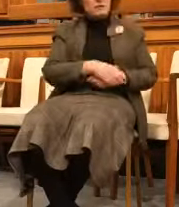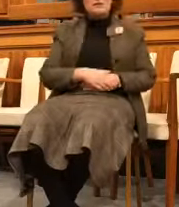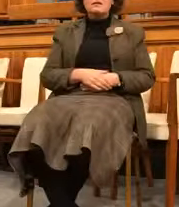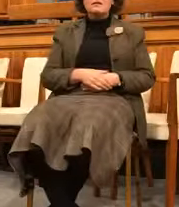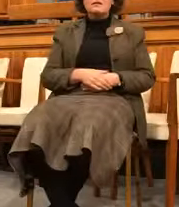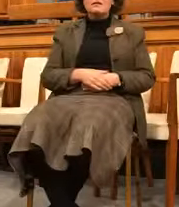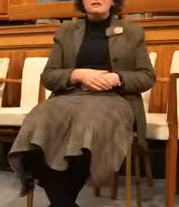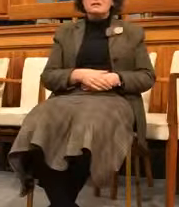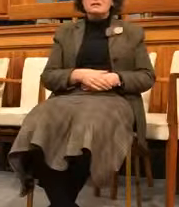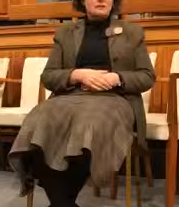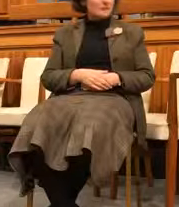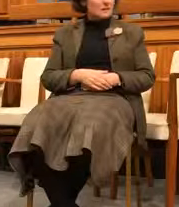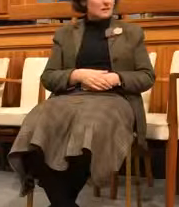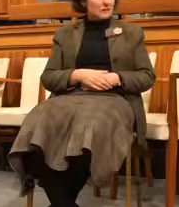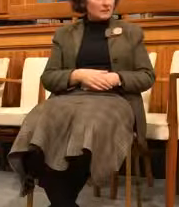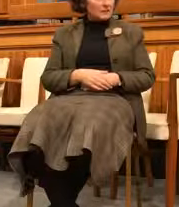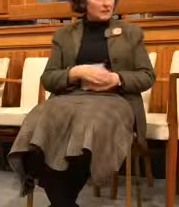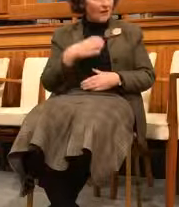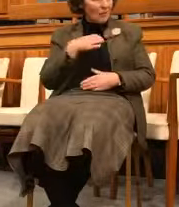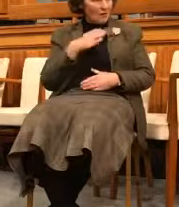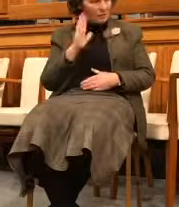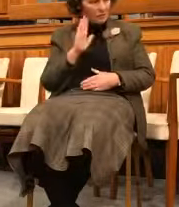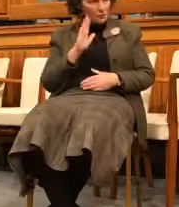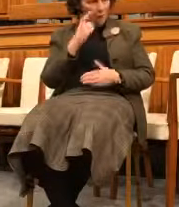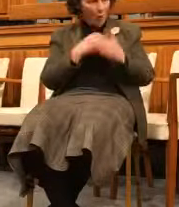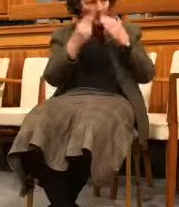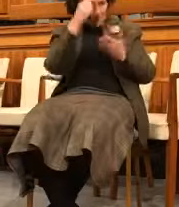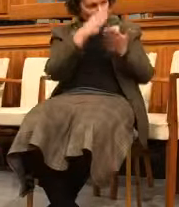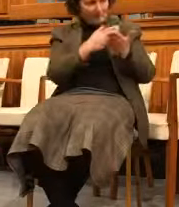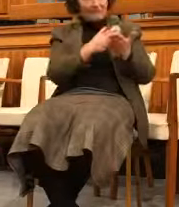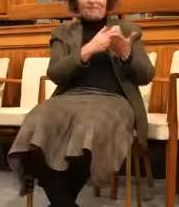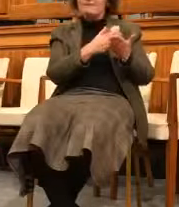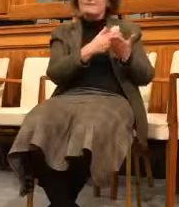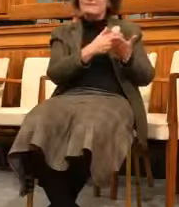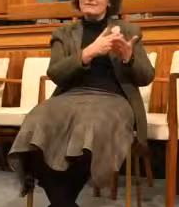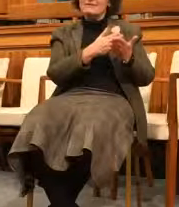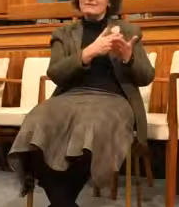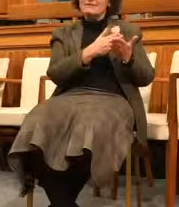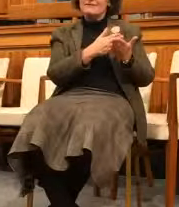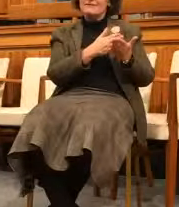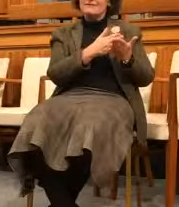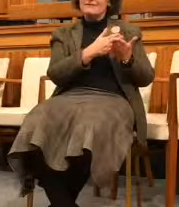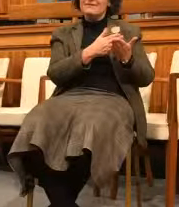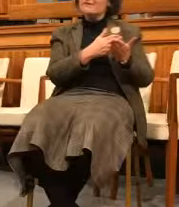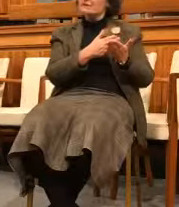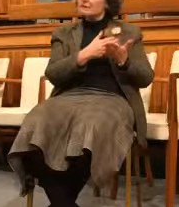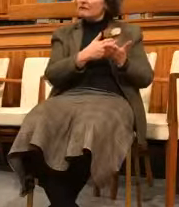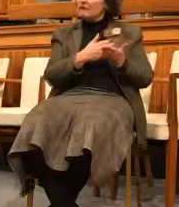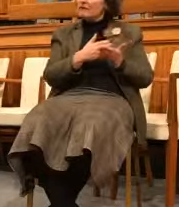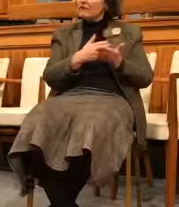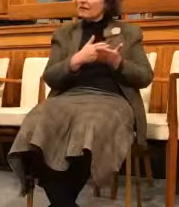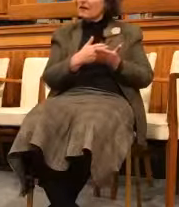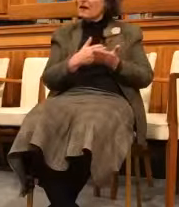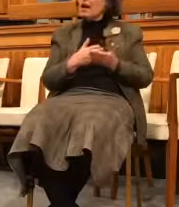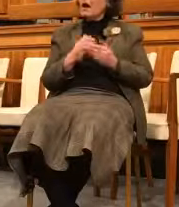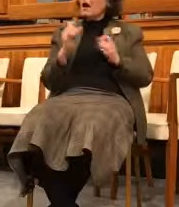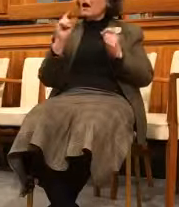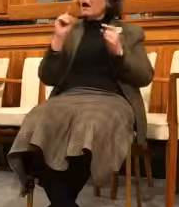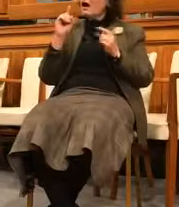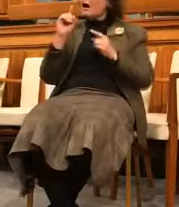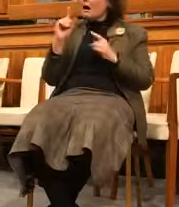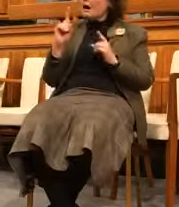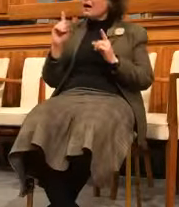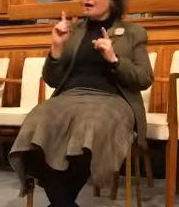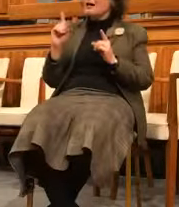afraid, only believe. That is an absolute assurance. And there are others